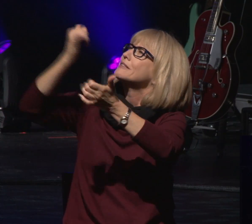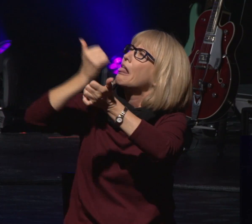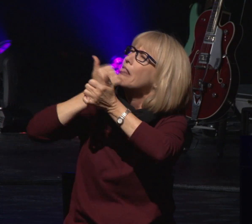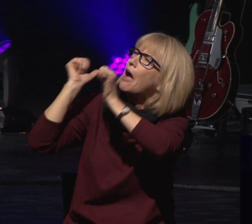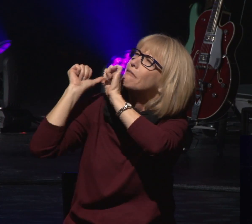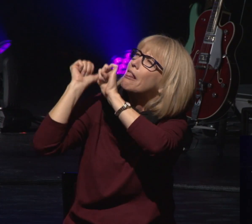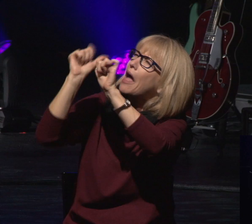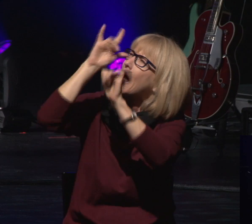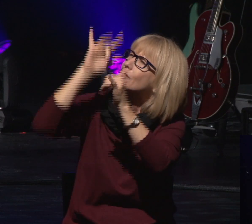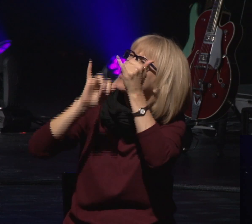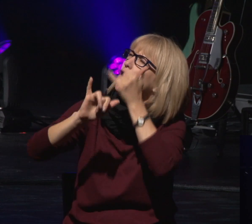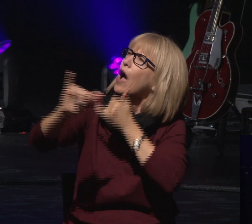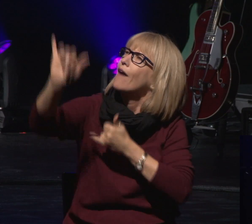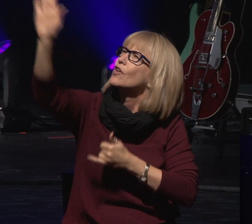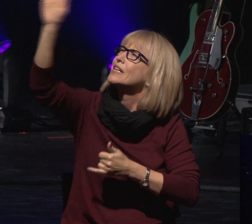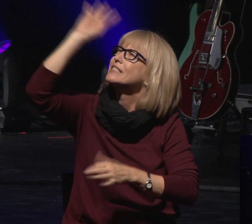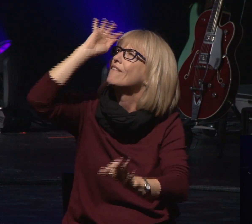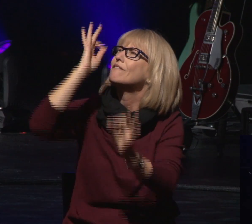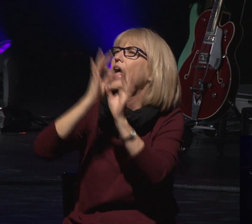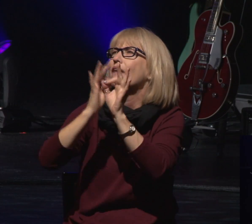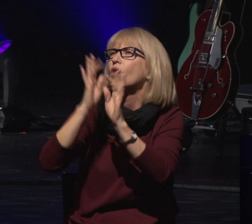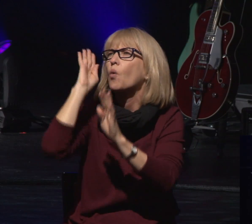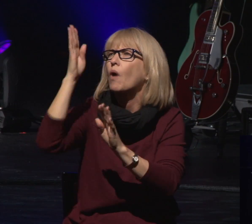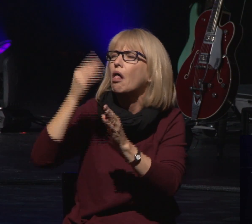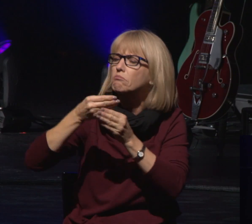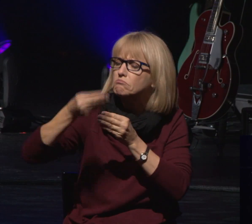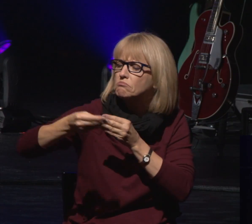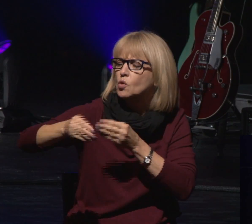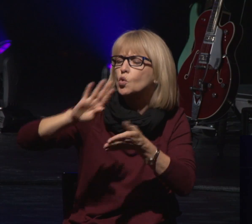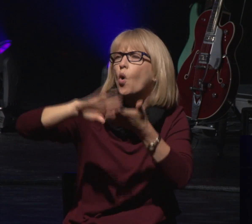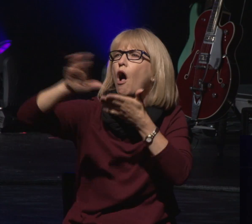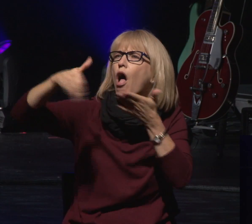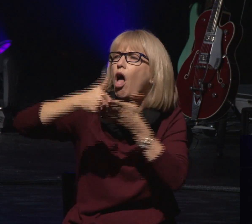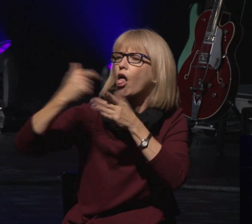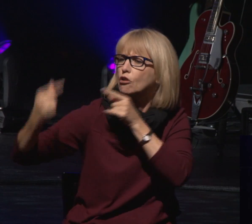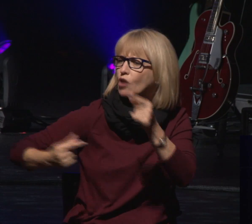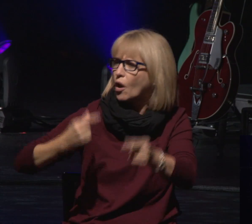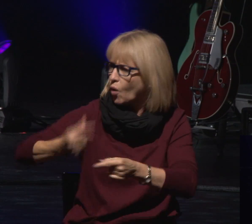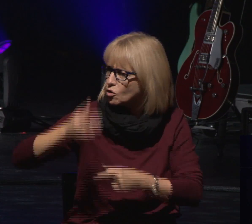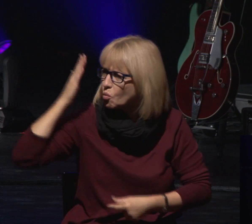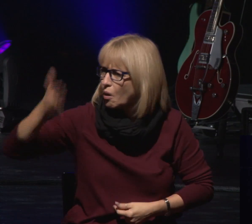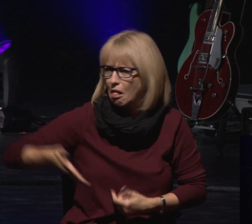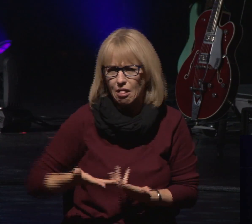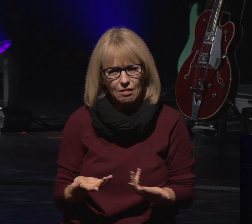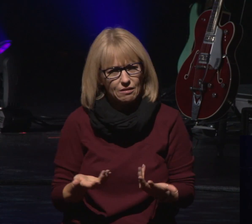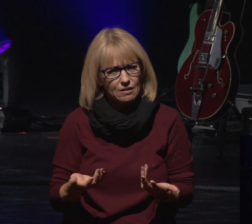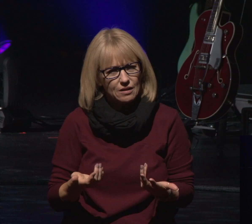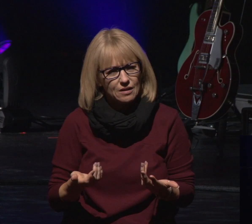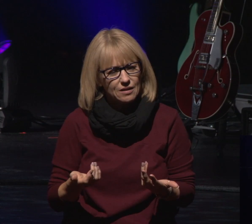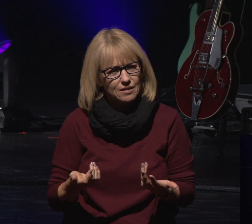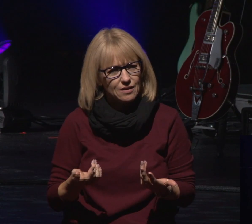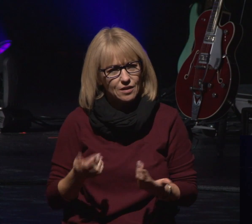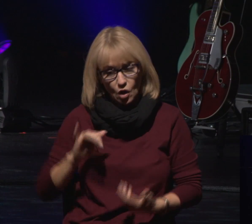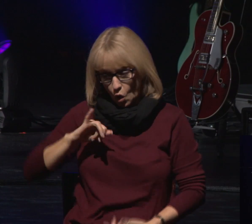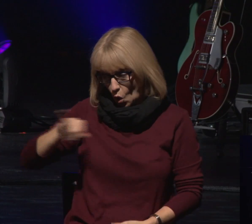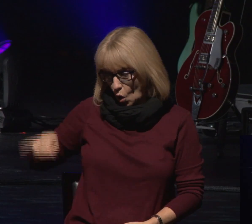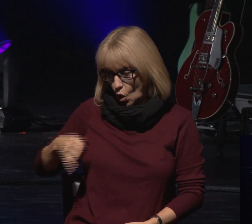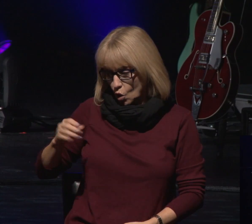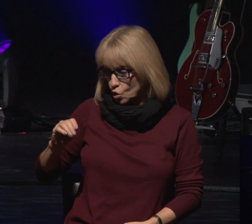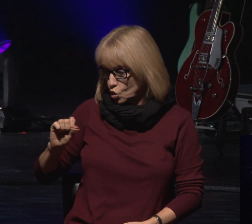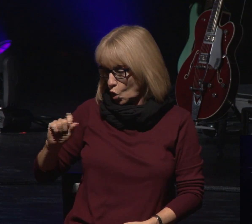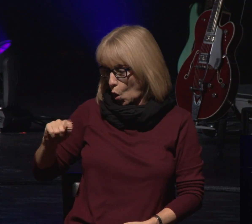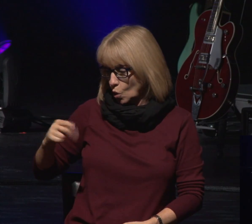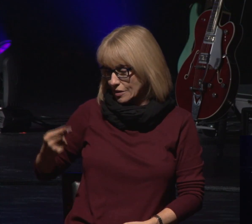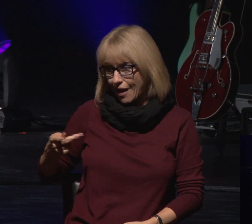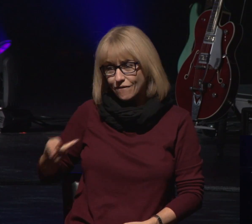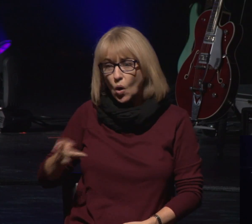faithfulness continues through all generations. There's some things in life that Joseph, he really wanted to